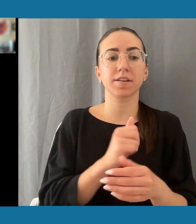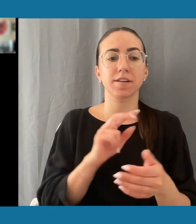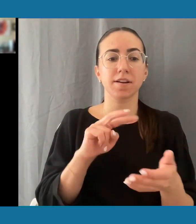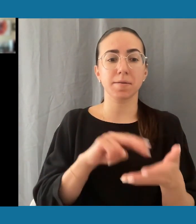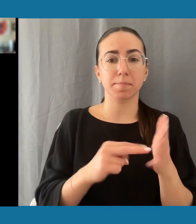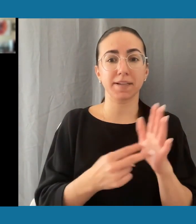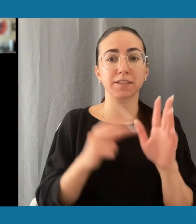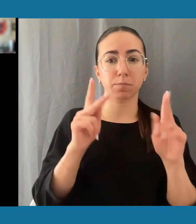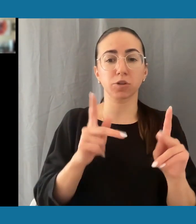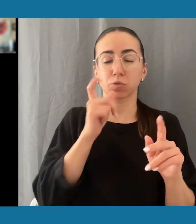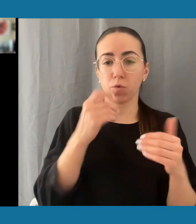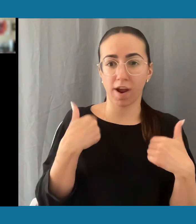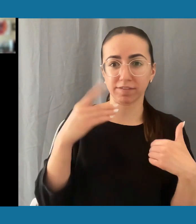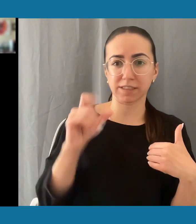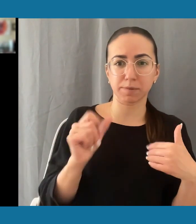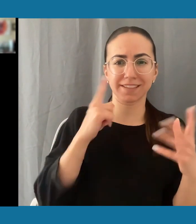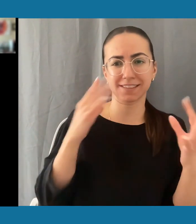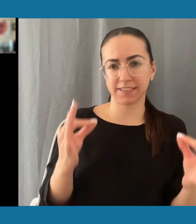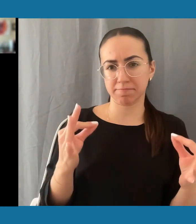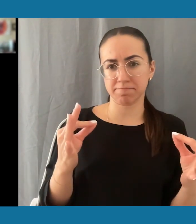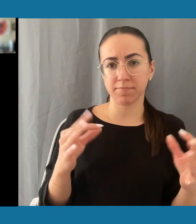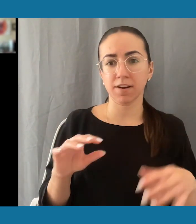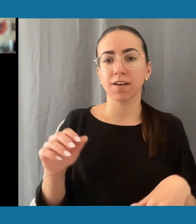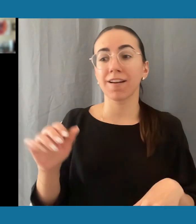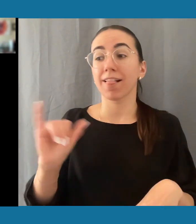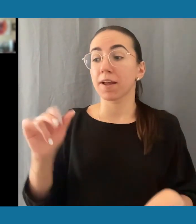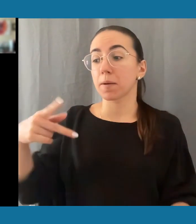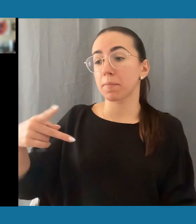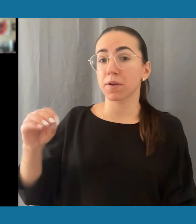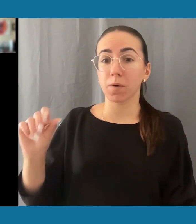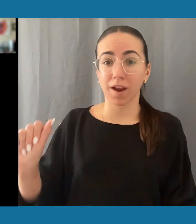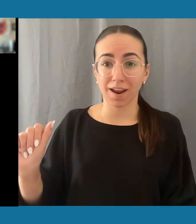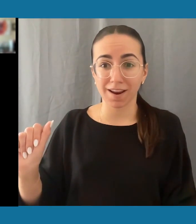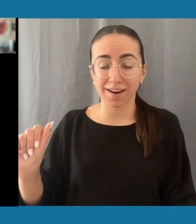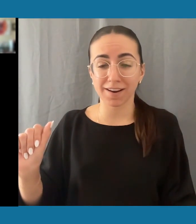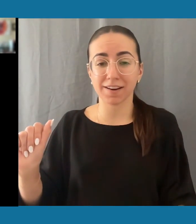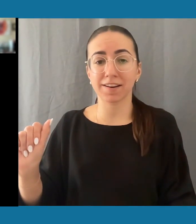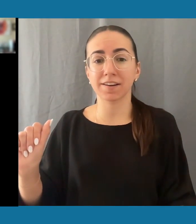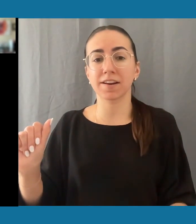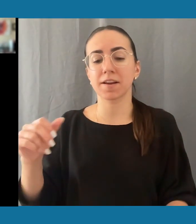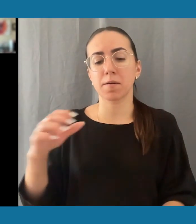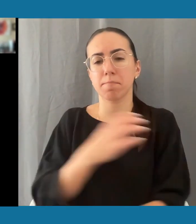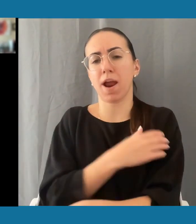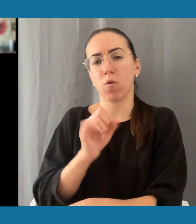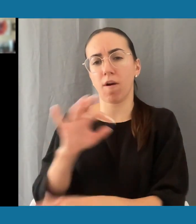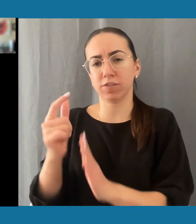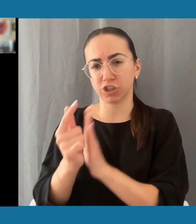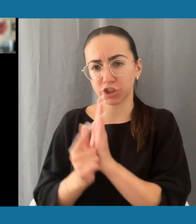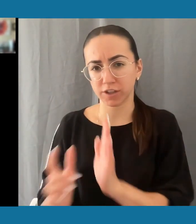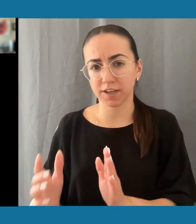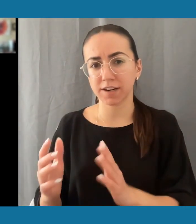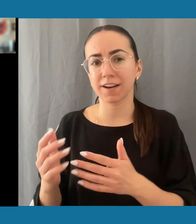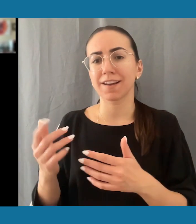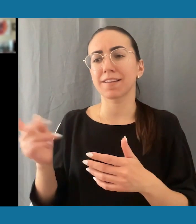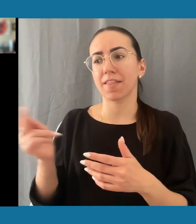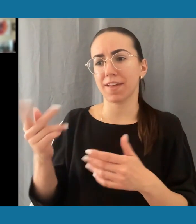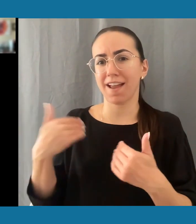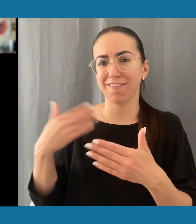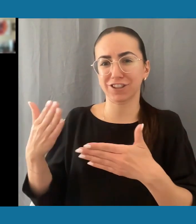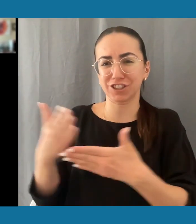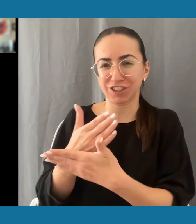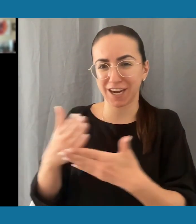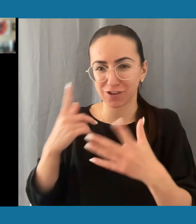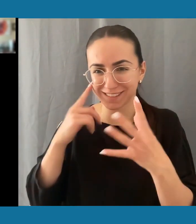a power of attorney, where this is substitute decision-making or shared decision-making, where both the person